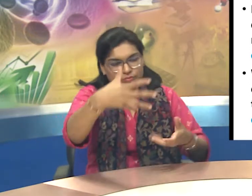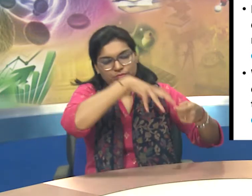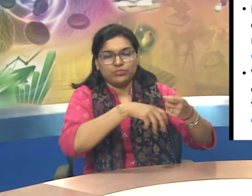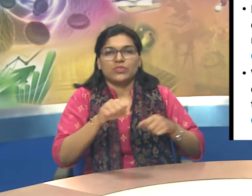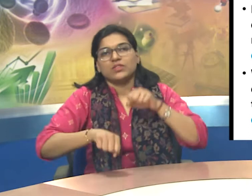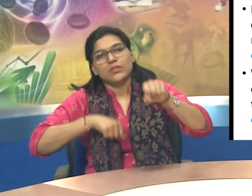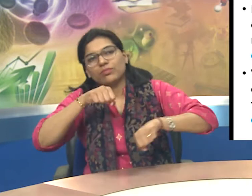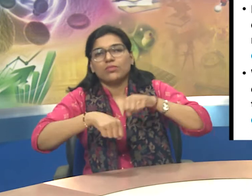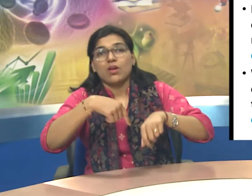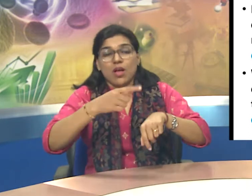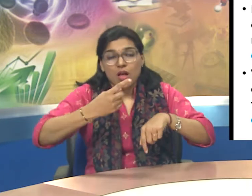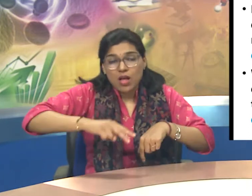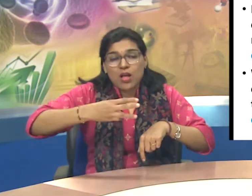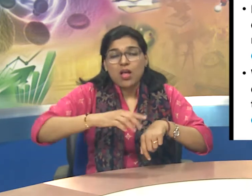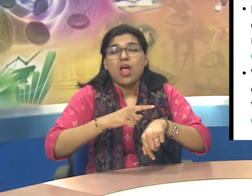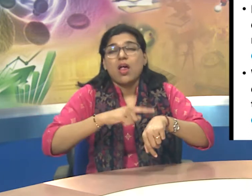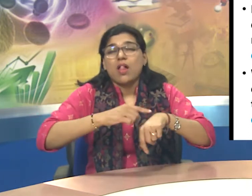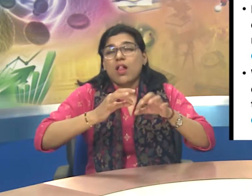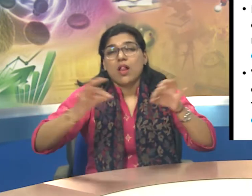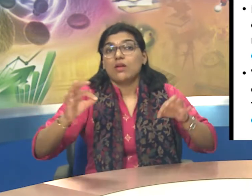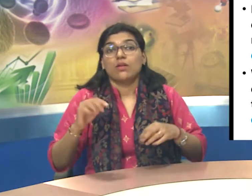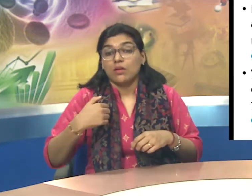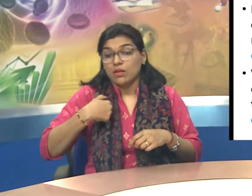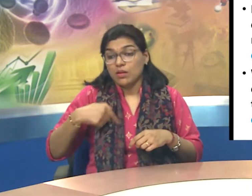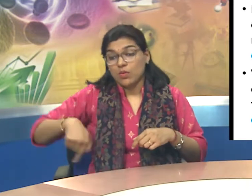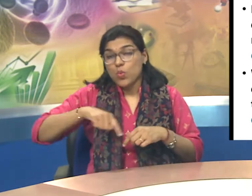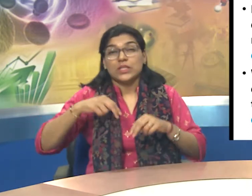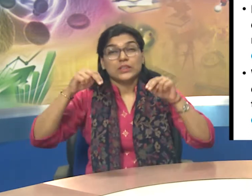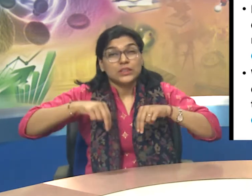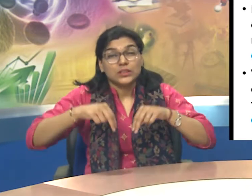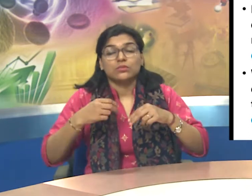can be delivered to the receivers